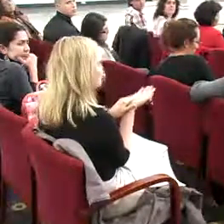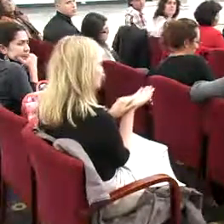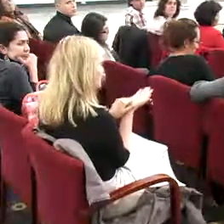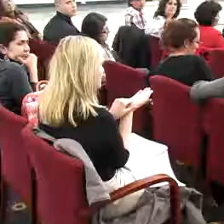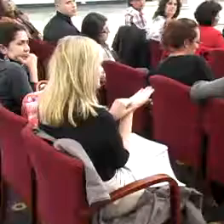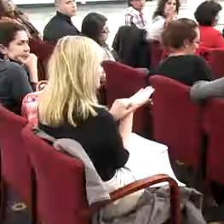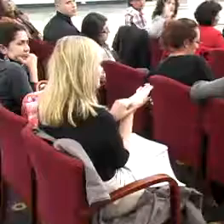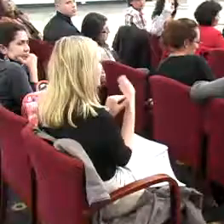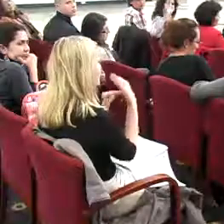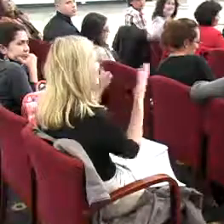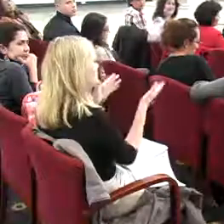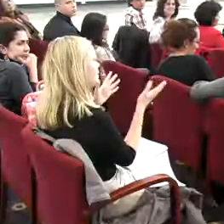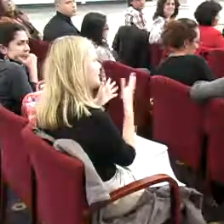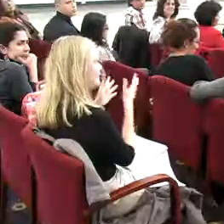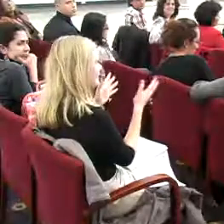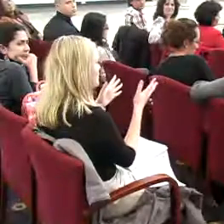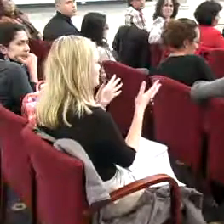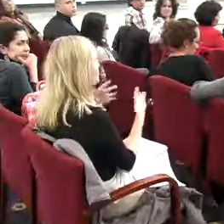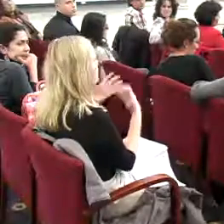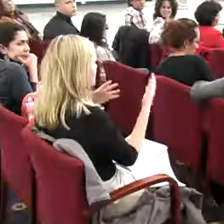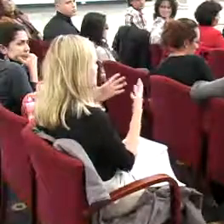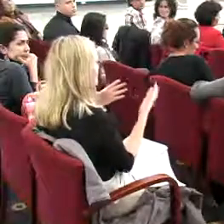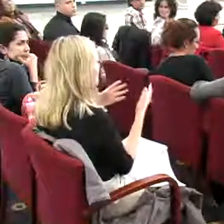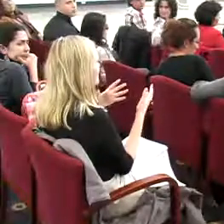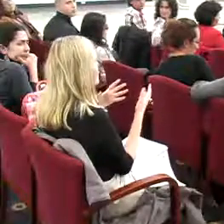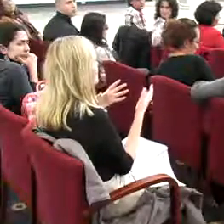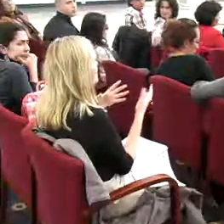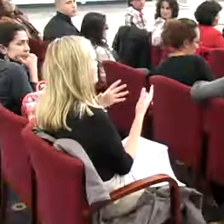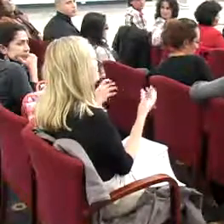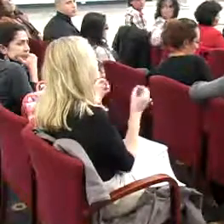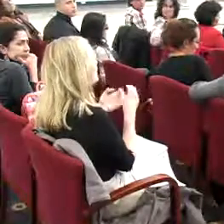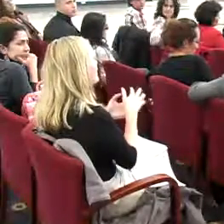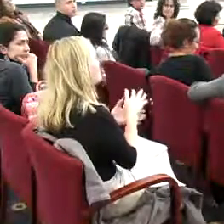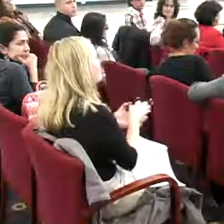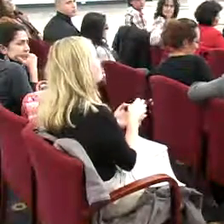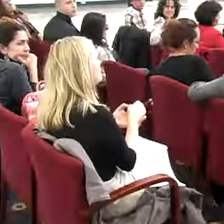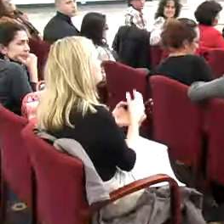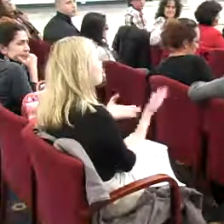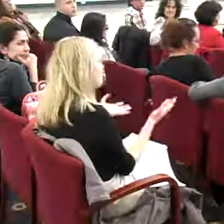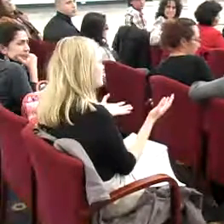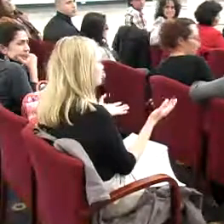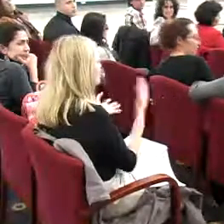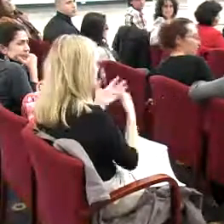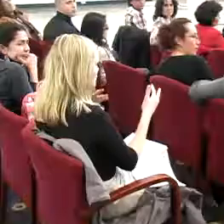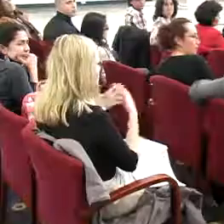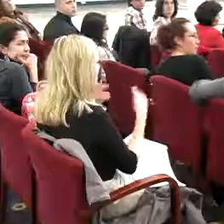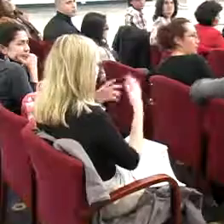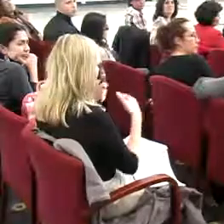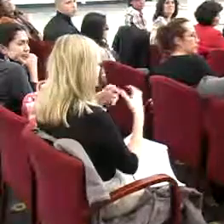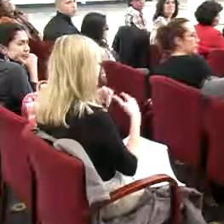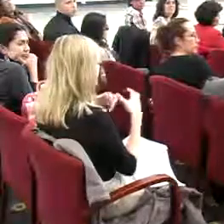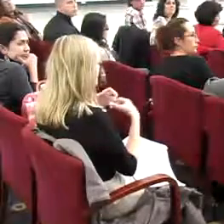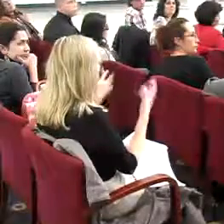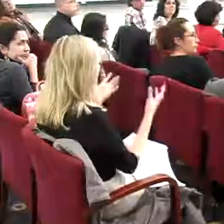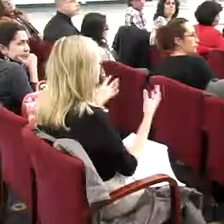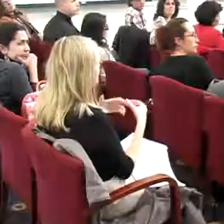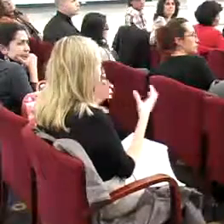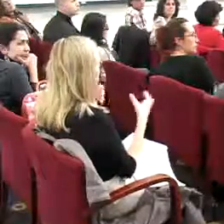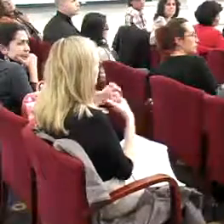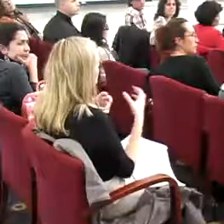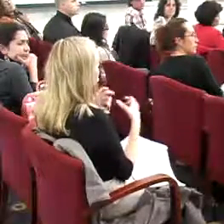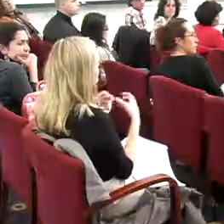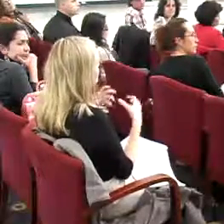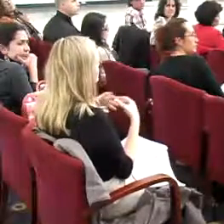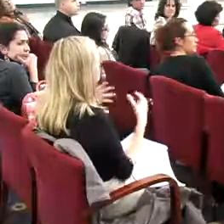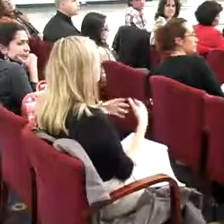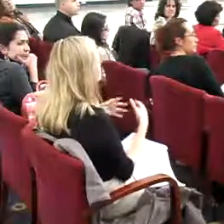in Gujarat, that NGO, I think it's an NGO that does the human rights education. If they teach it in government schools, I'm presuming that there has to be, if it's by